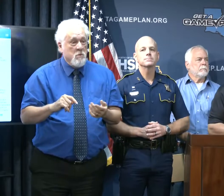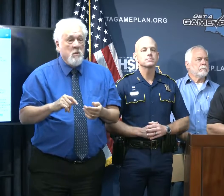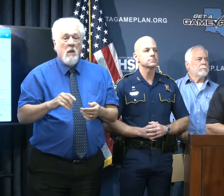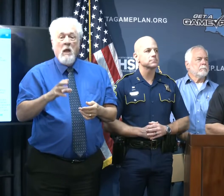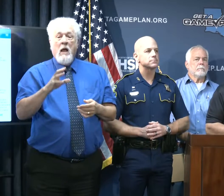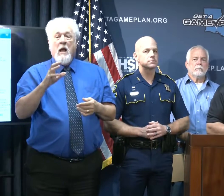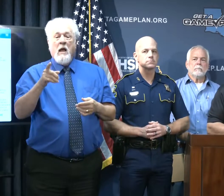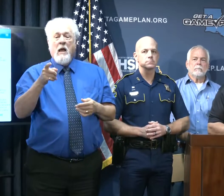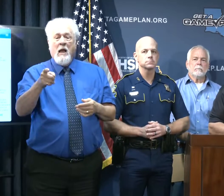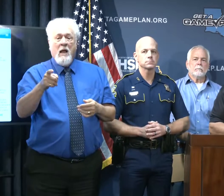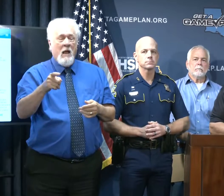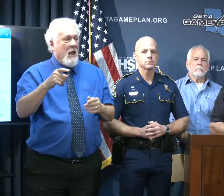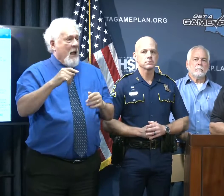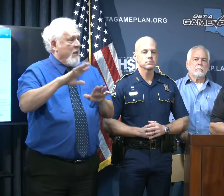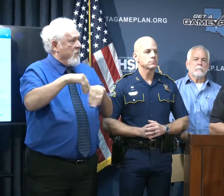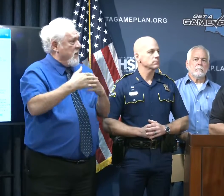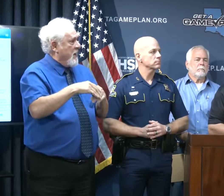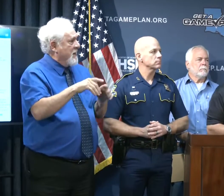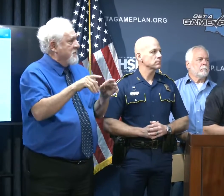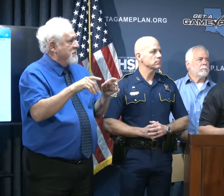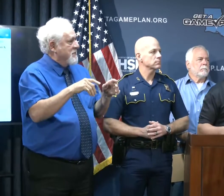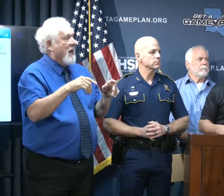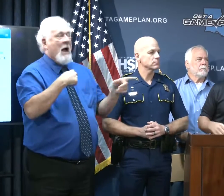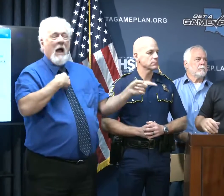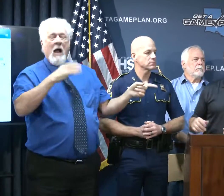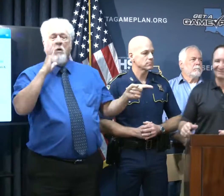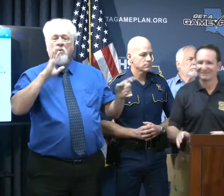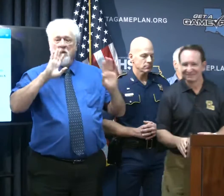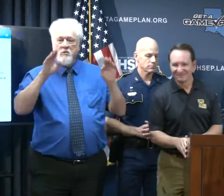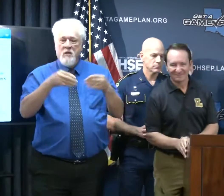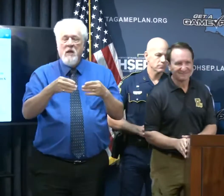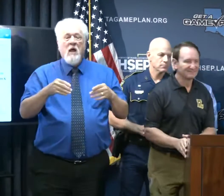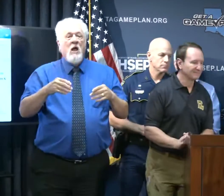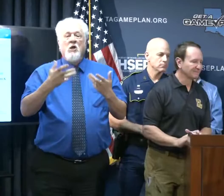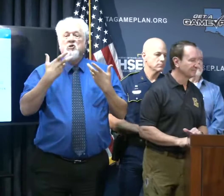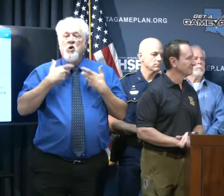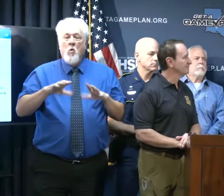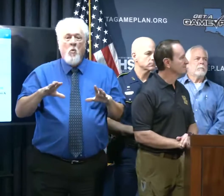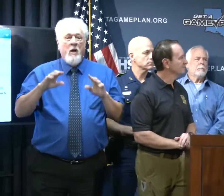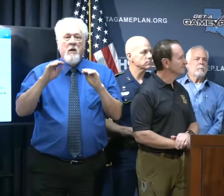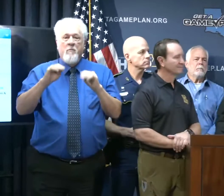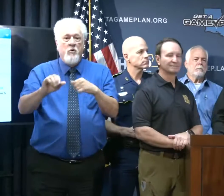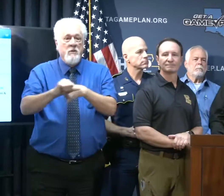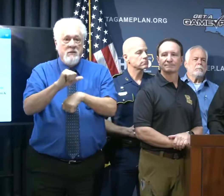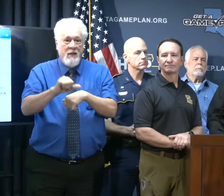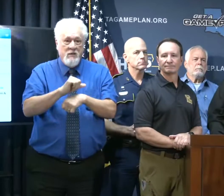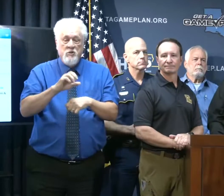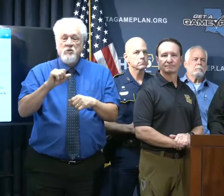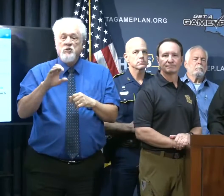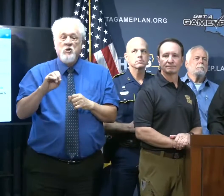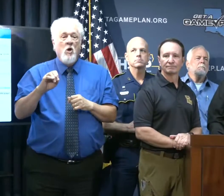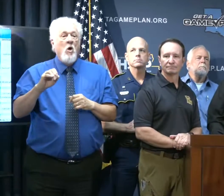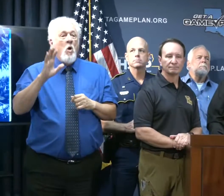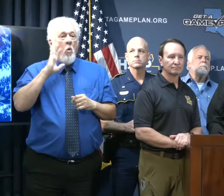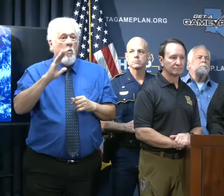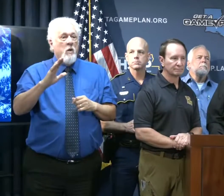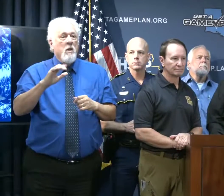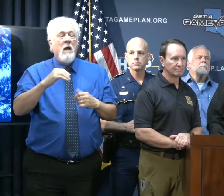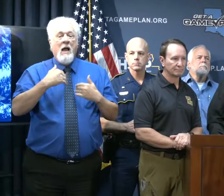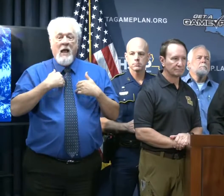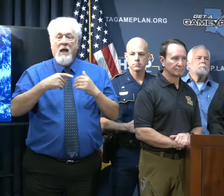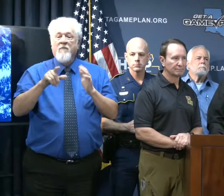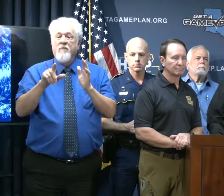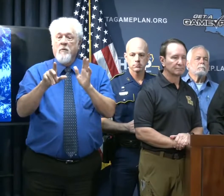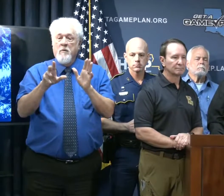And when can we expect the next press conference? That's what I was going to address. We do not want to put anyone at risk. Okay, so we will have a press